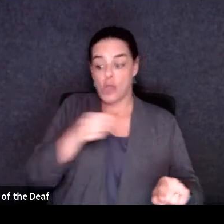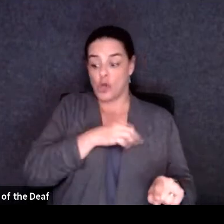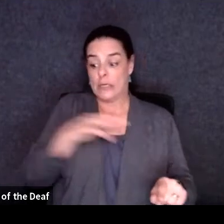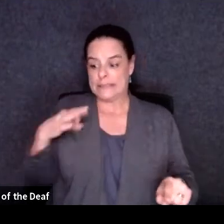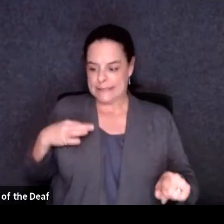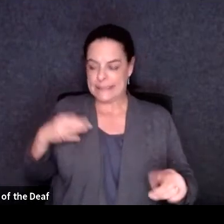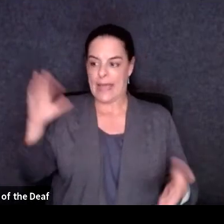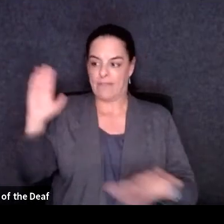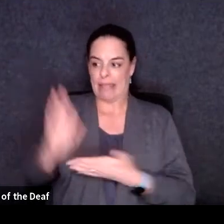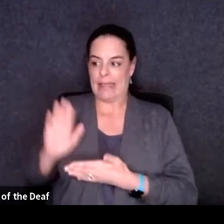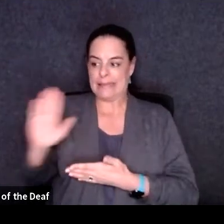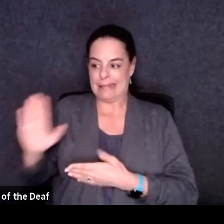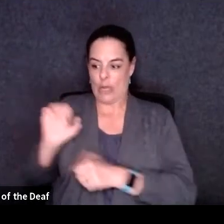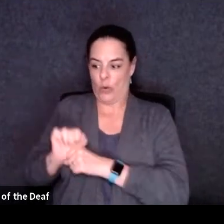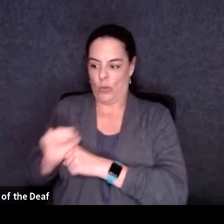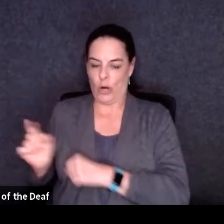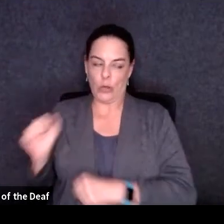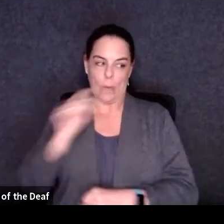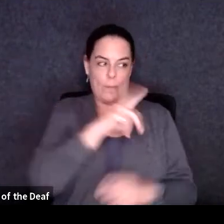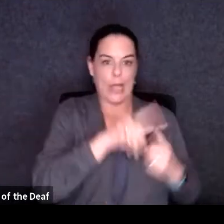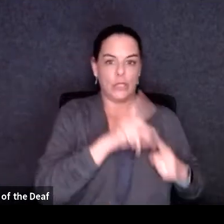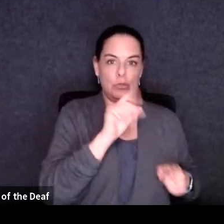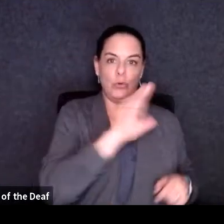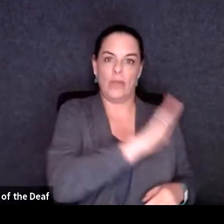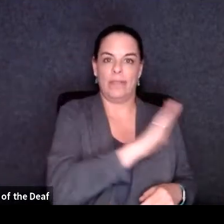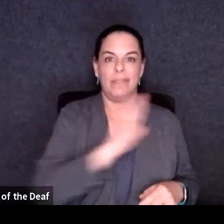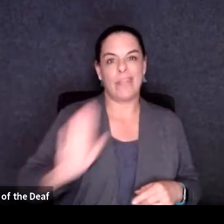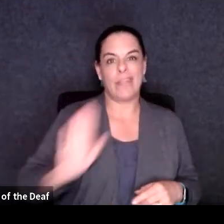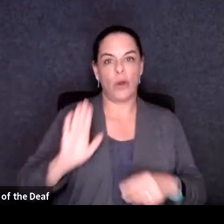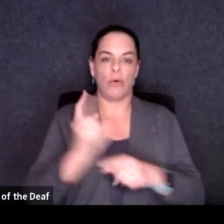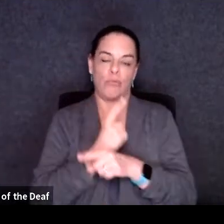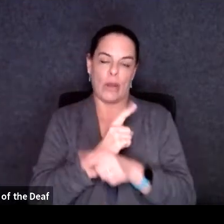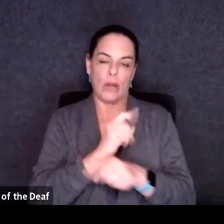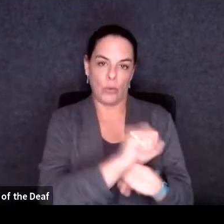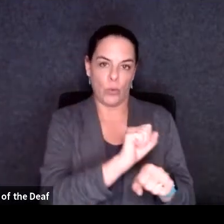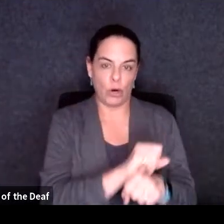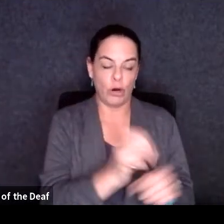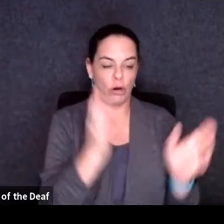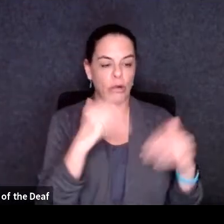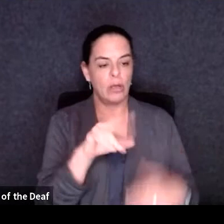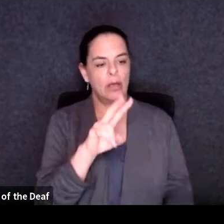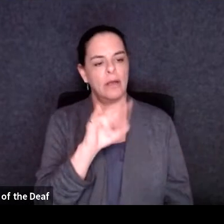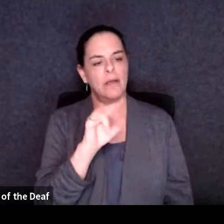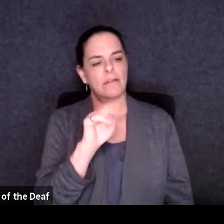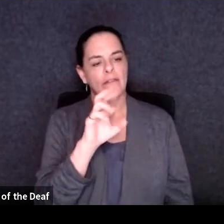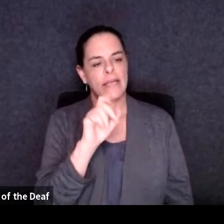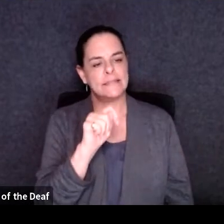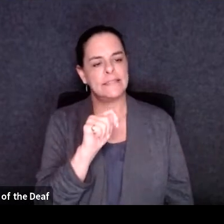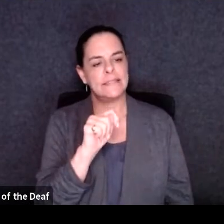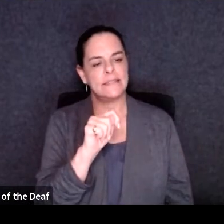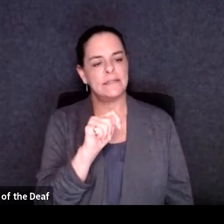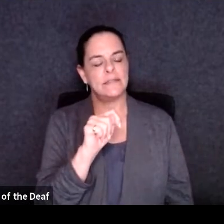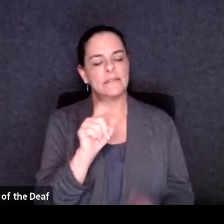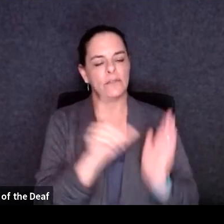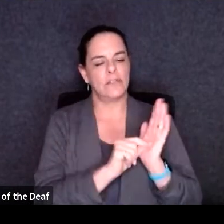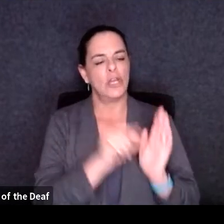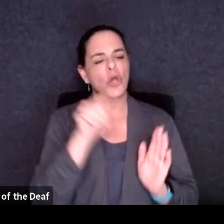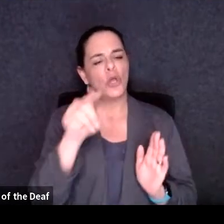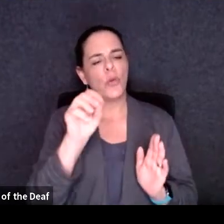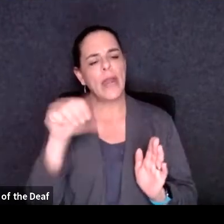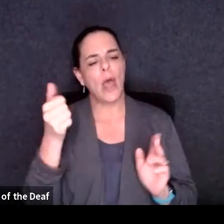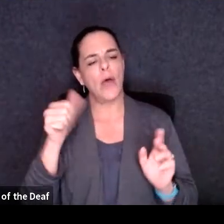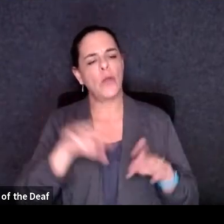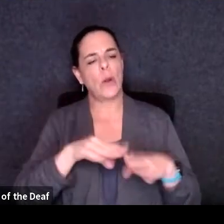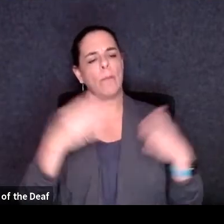to doing the rest of their work as well. From Vincent with the Sentinel, you and other public health officials have said that testing is merely